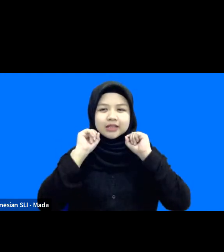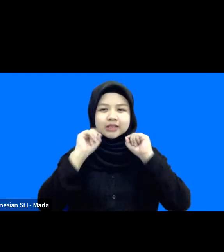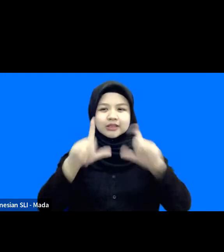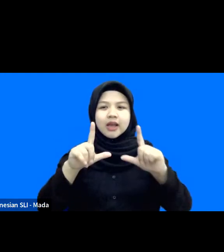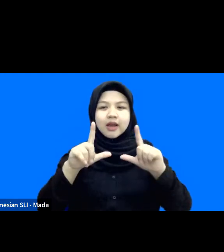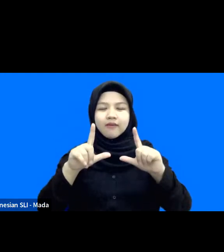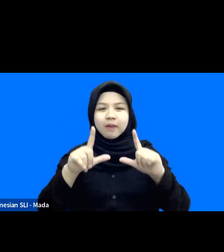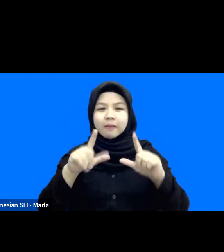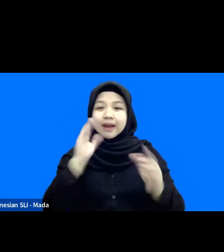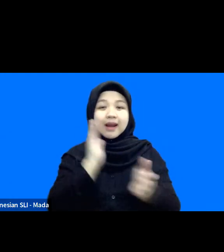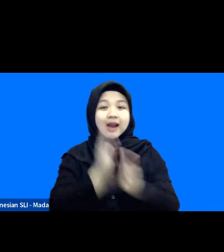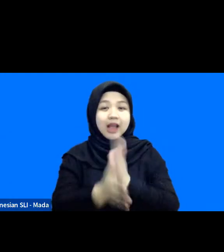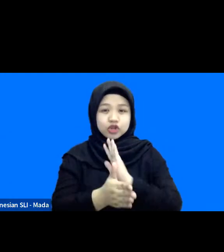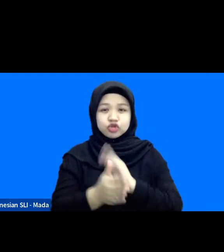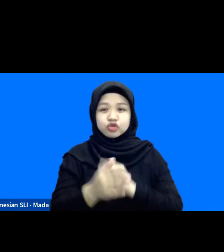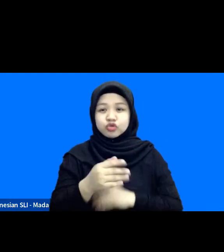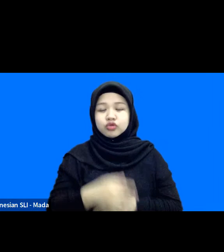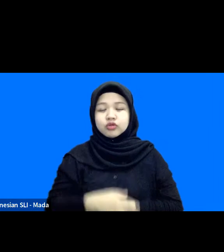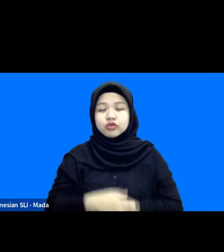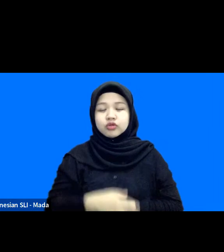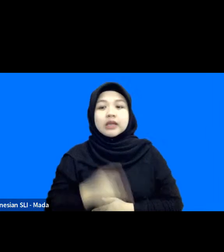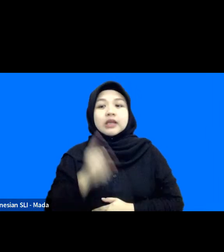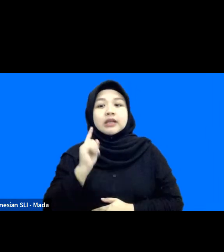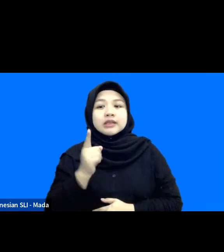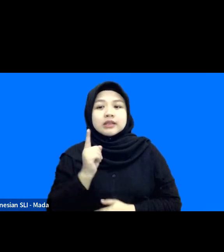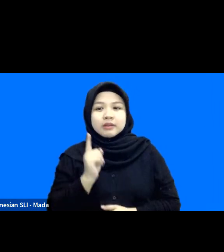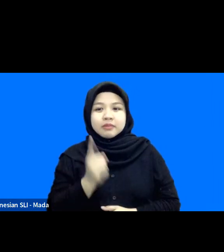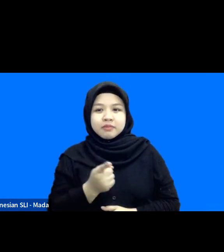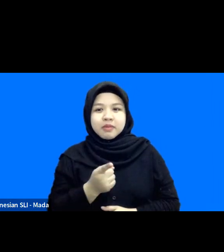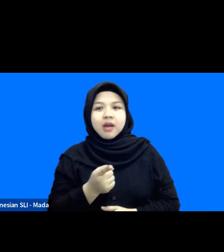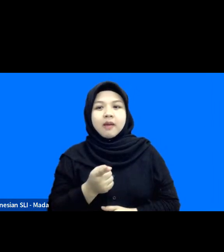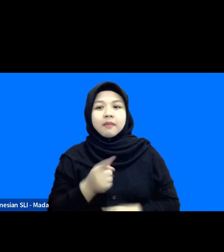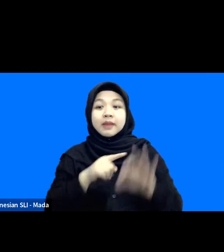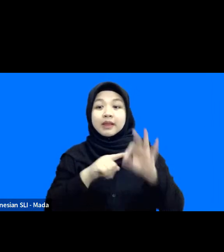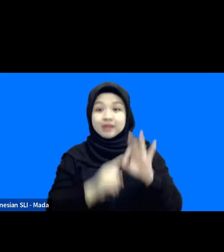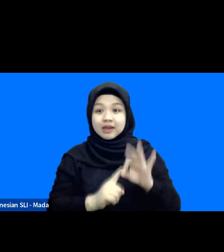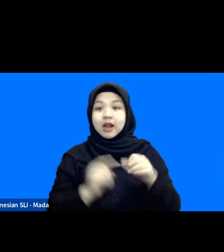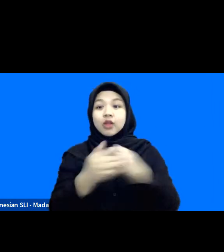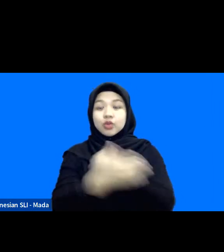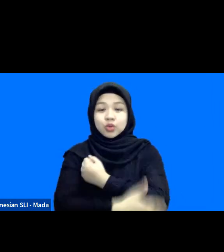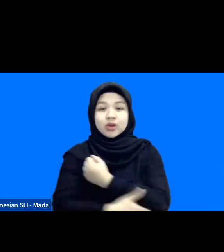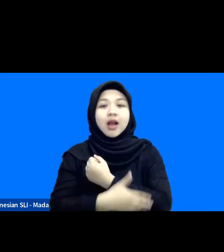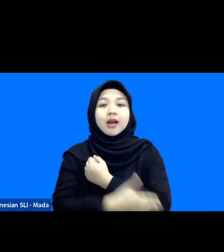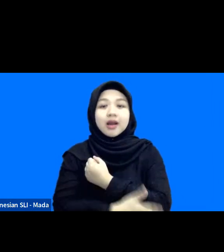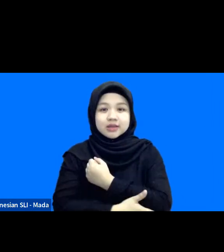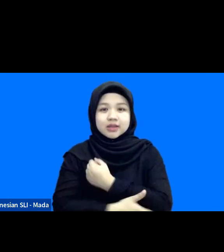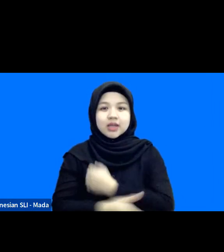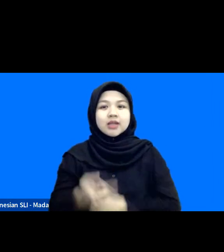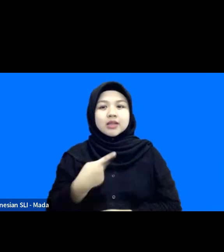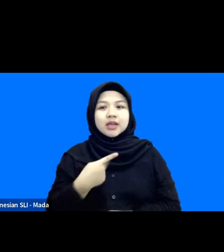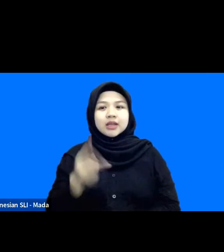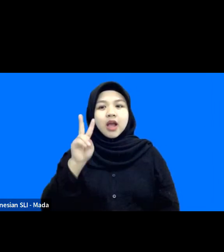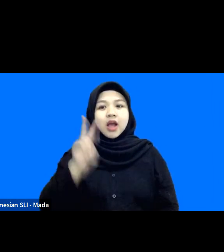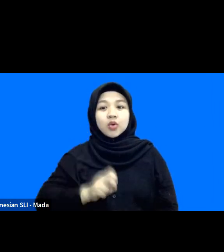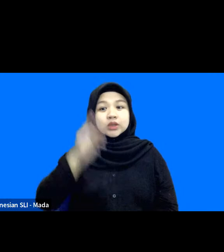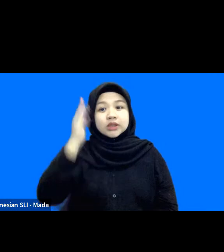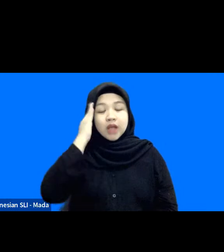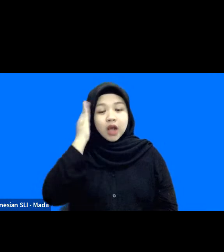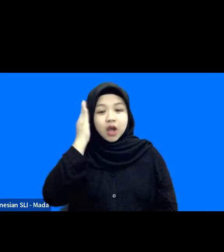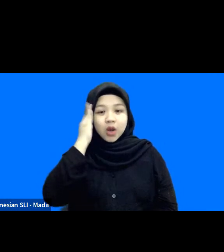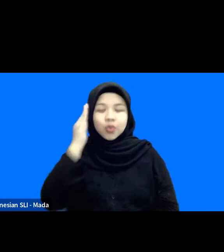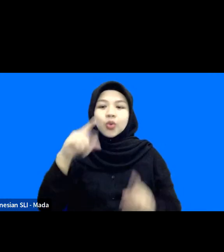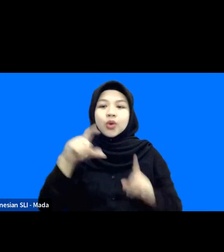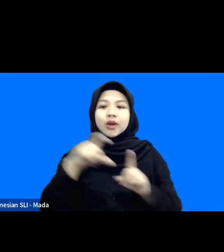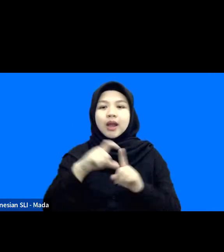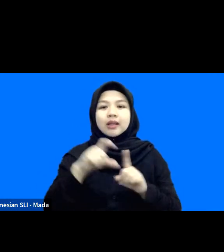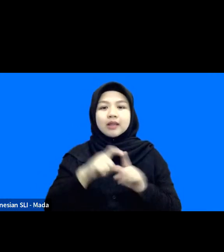other countries, right? And I think this is also important to understand about the data first into what's really needed to be done in the country and then make sure that we have an